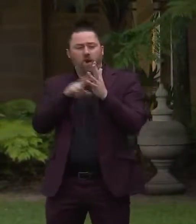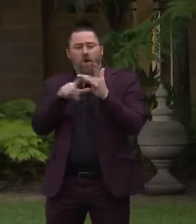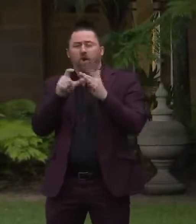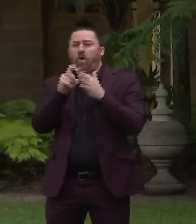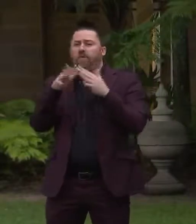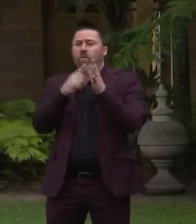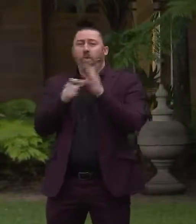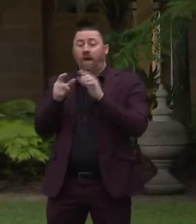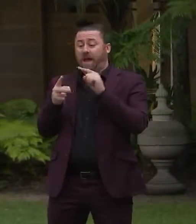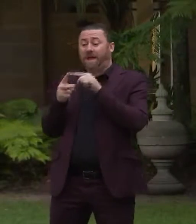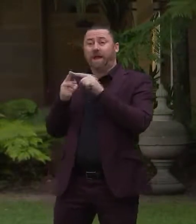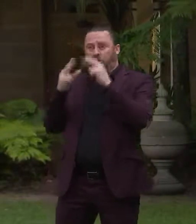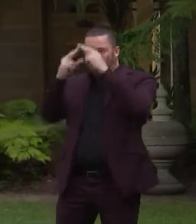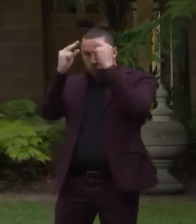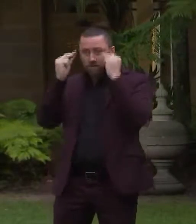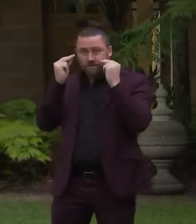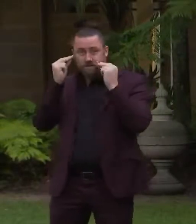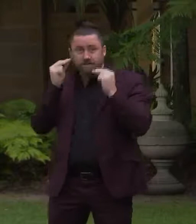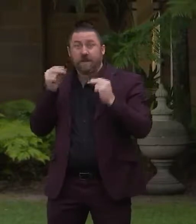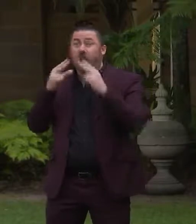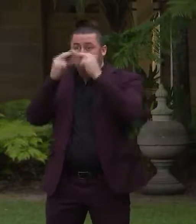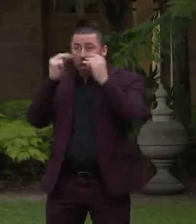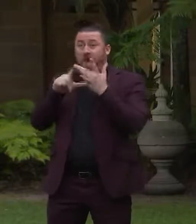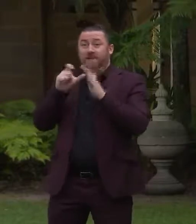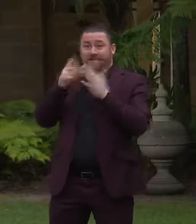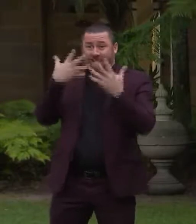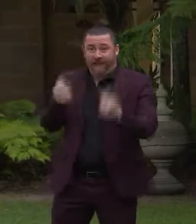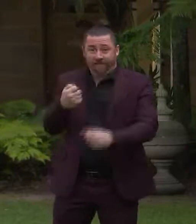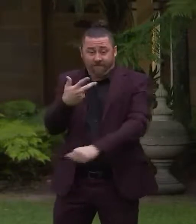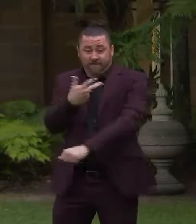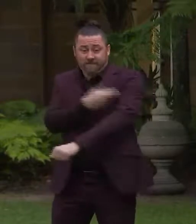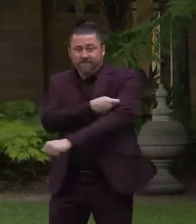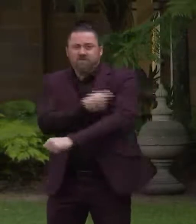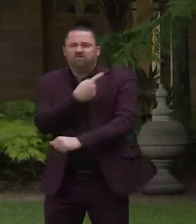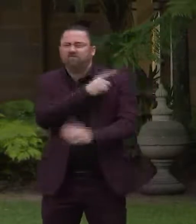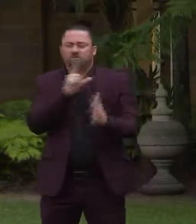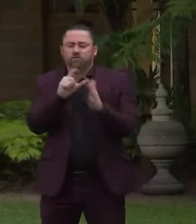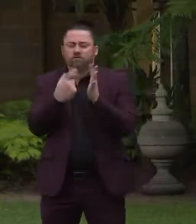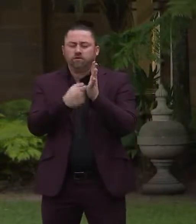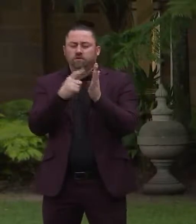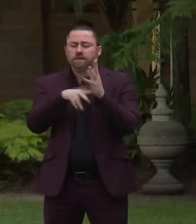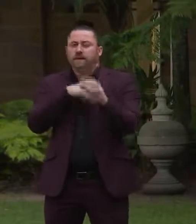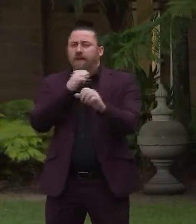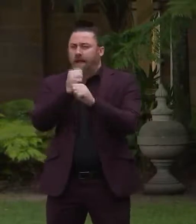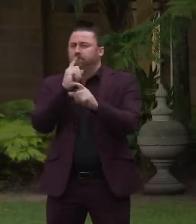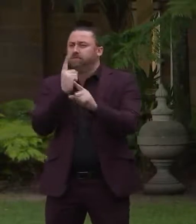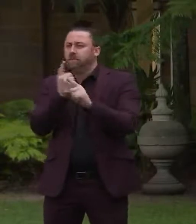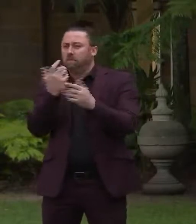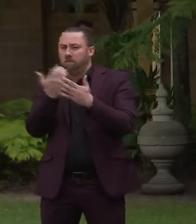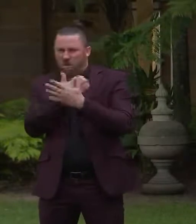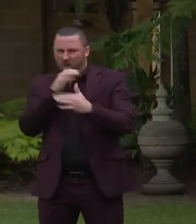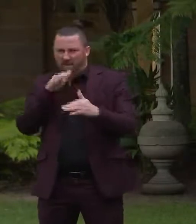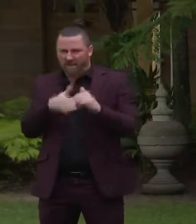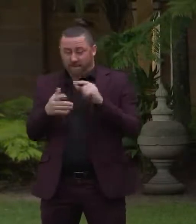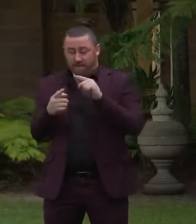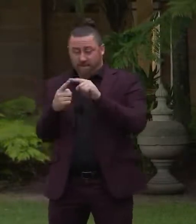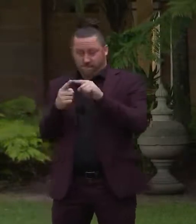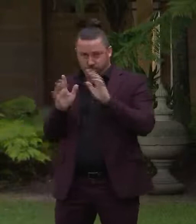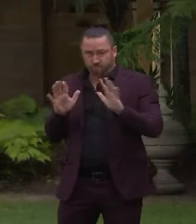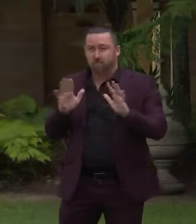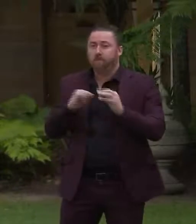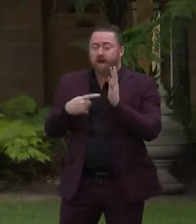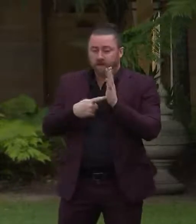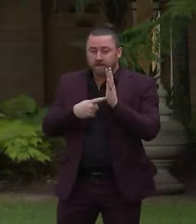My understanding is that she was vaccinated, so I'll let Dr. Young talk a little bit more about that. So we now have